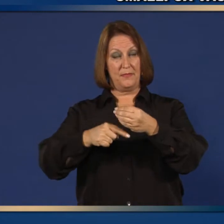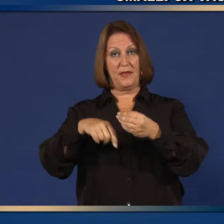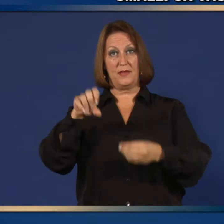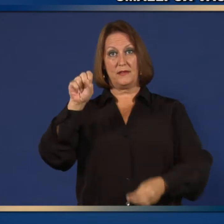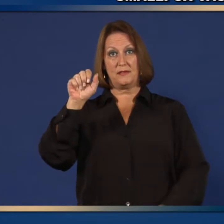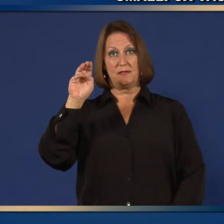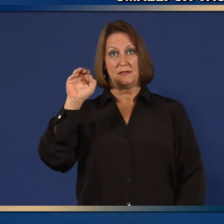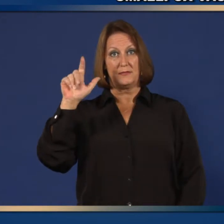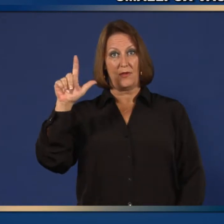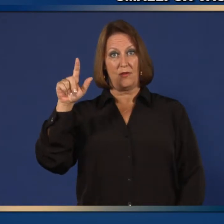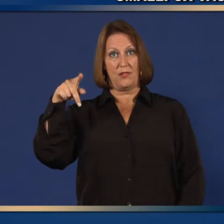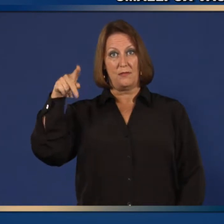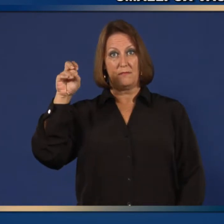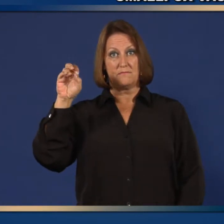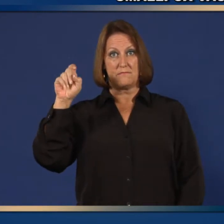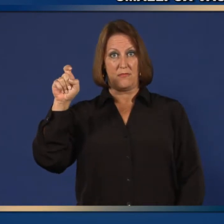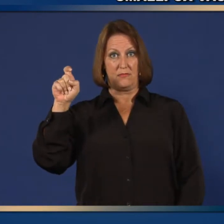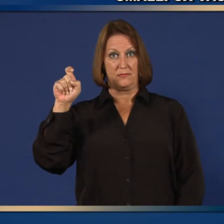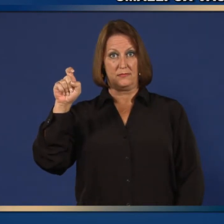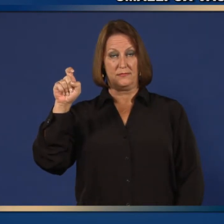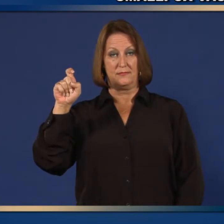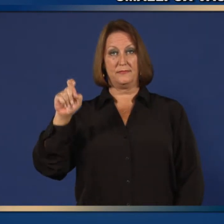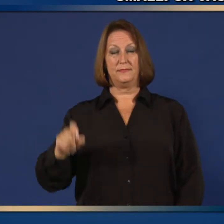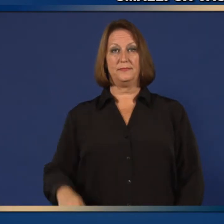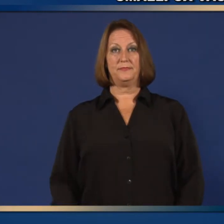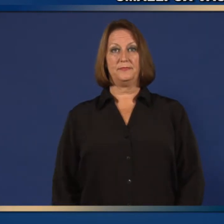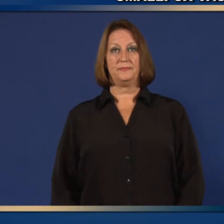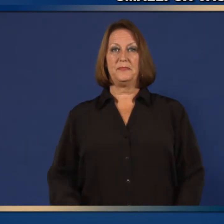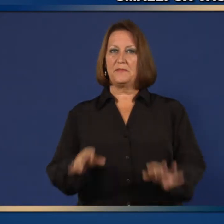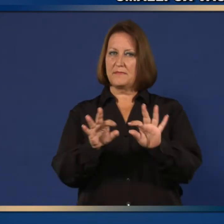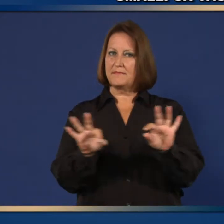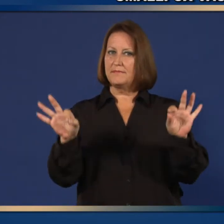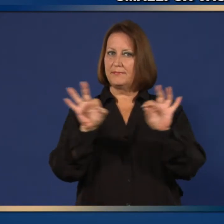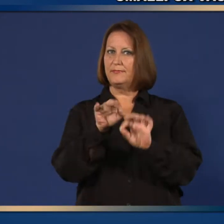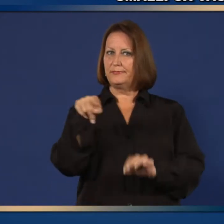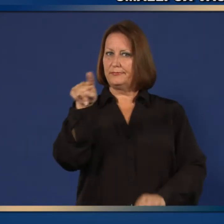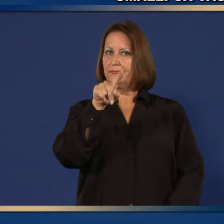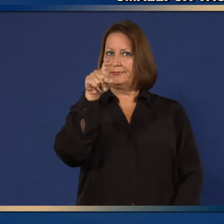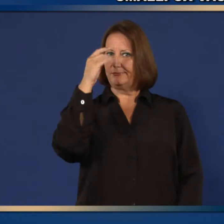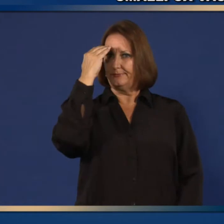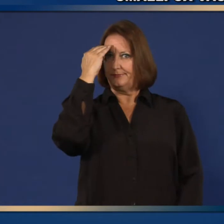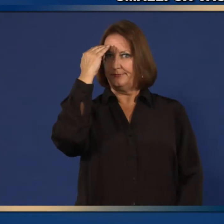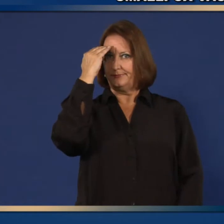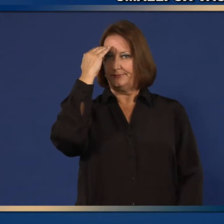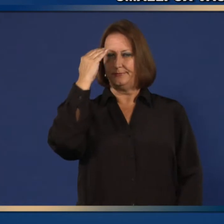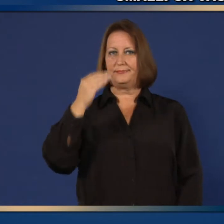Smallpox vaccine. What you need to know.